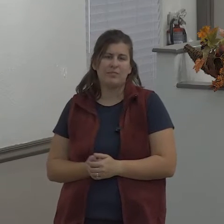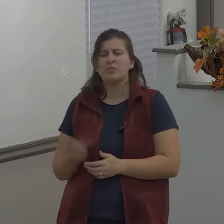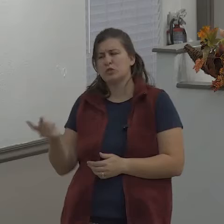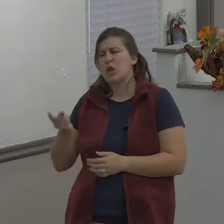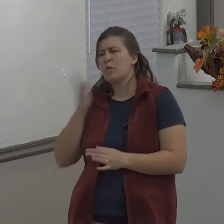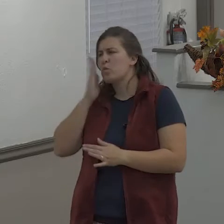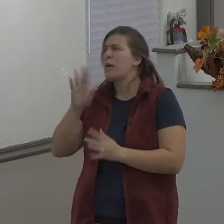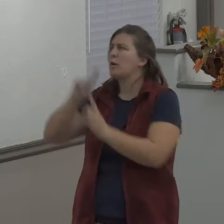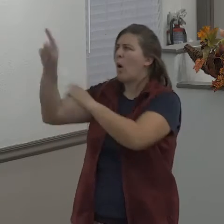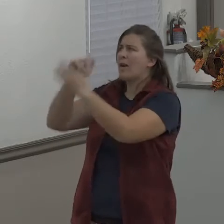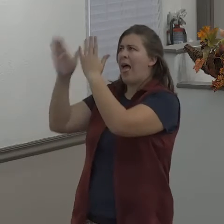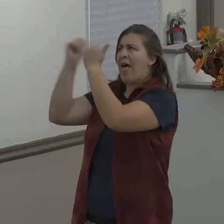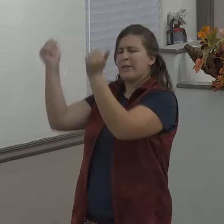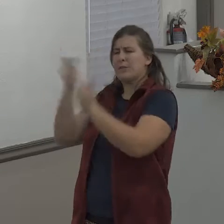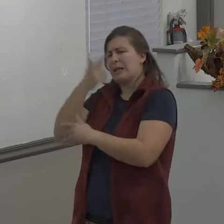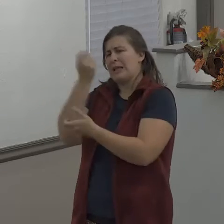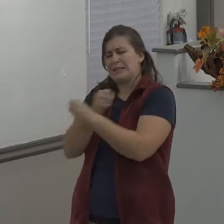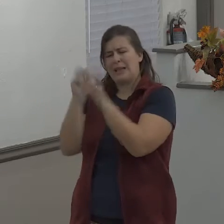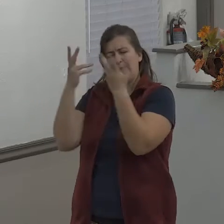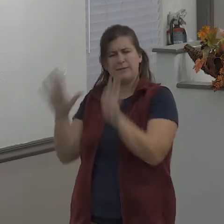Oh, they'll be in heaven one day.